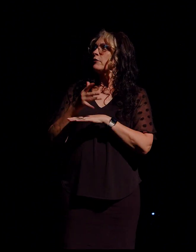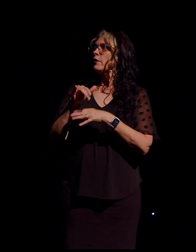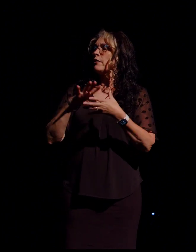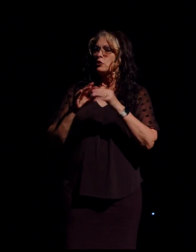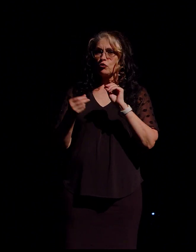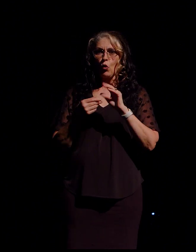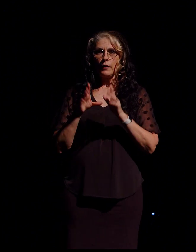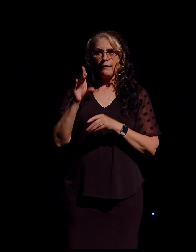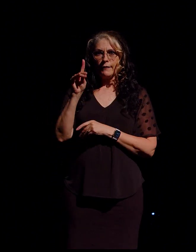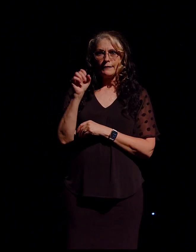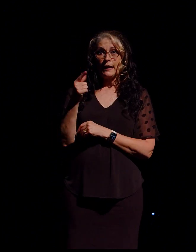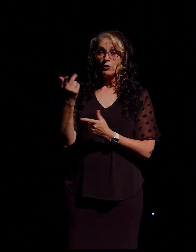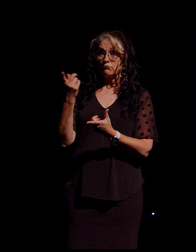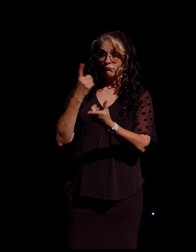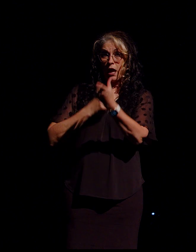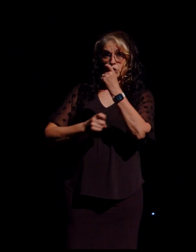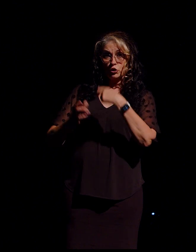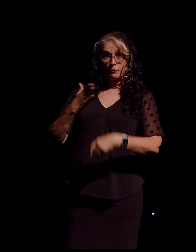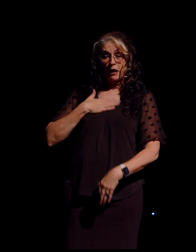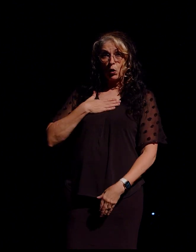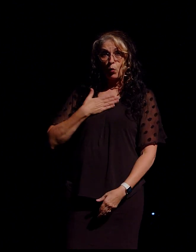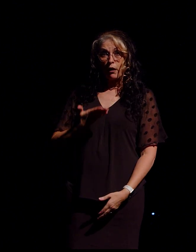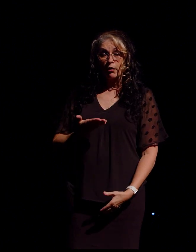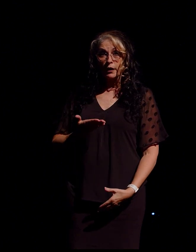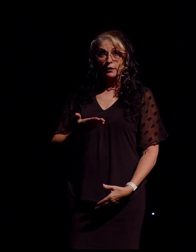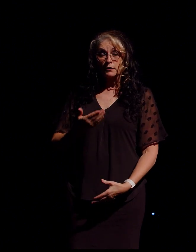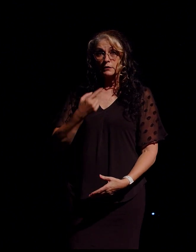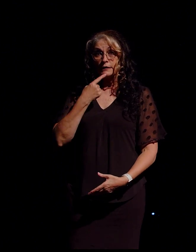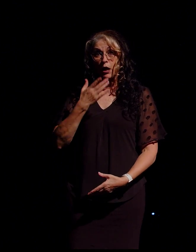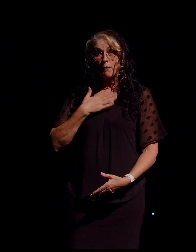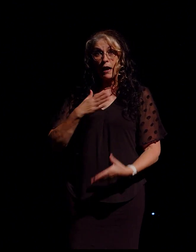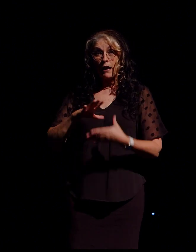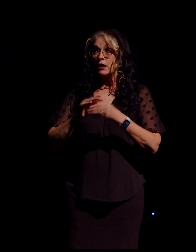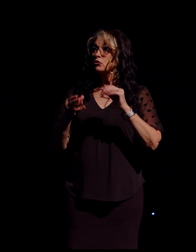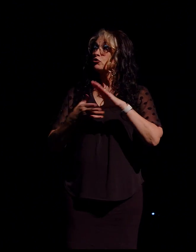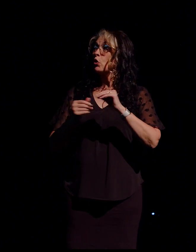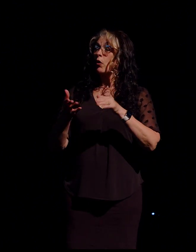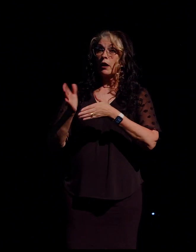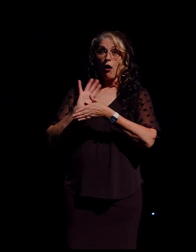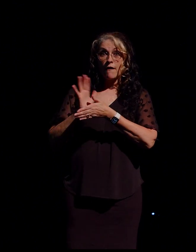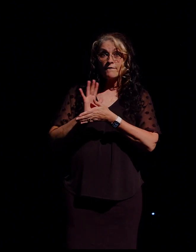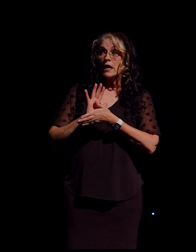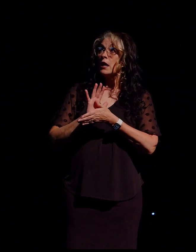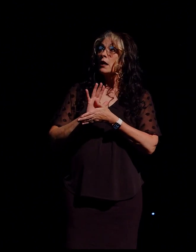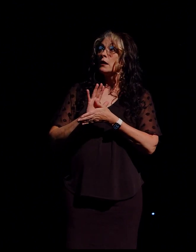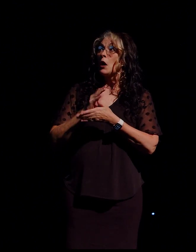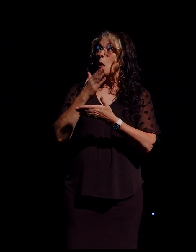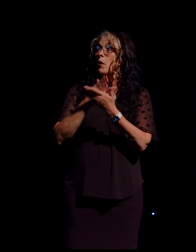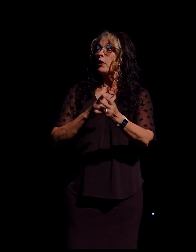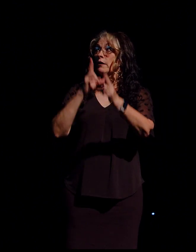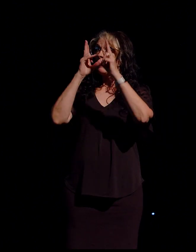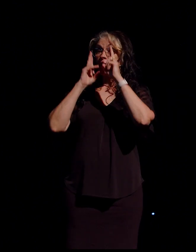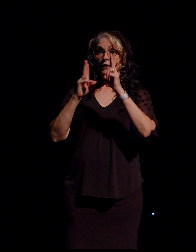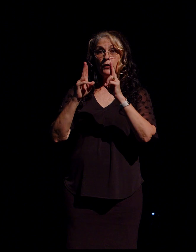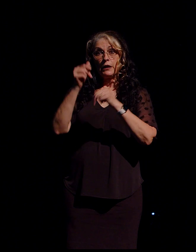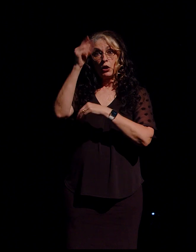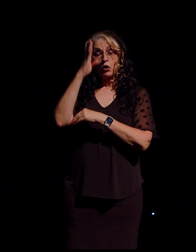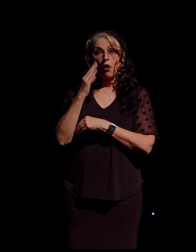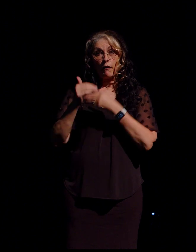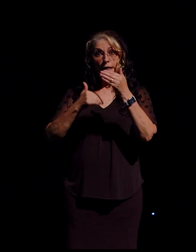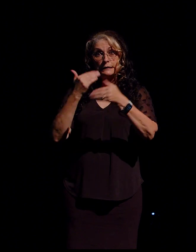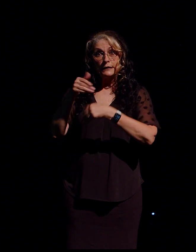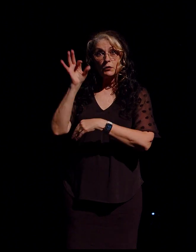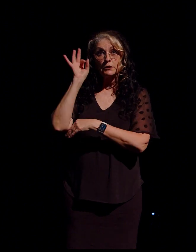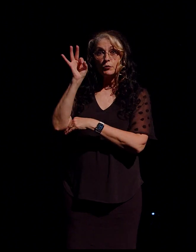he asked me, would I be willing to tell my story on film as part of the Fearing God